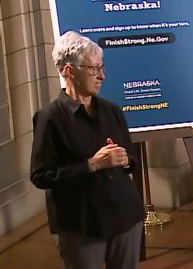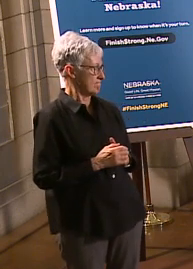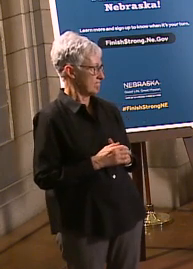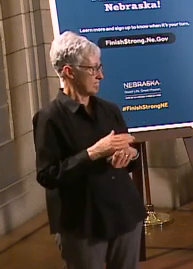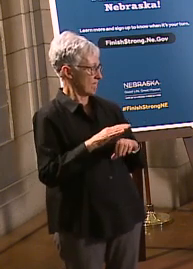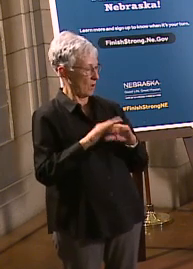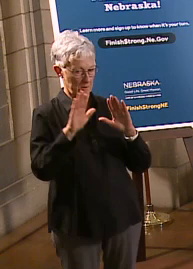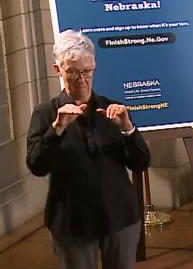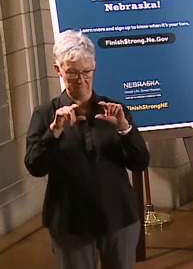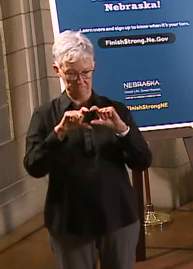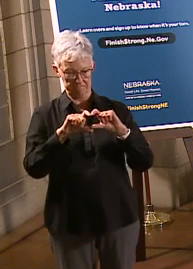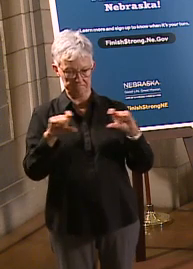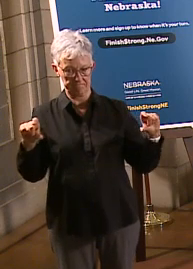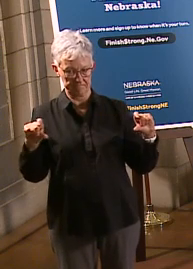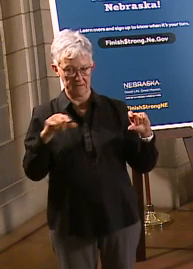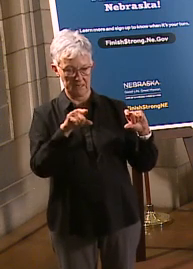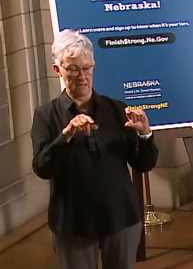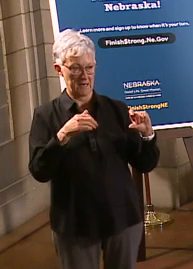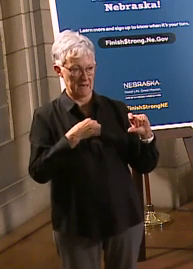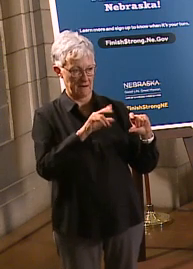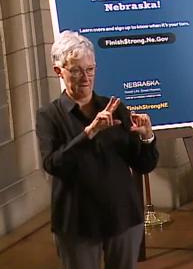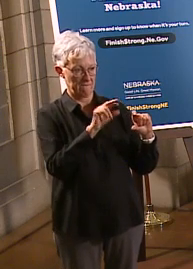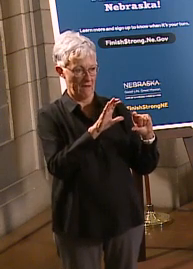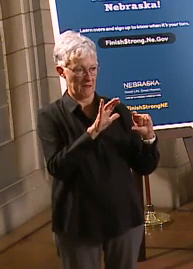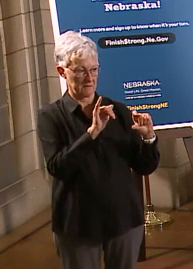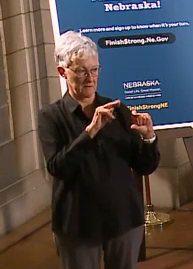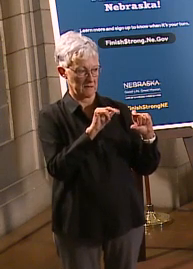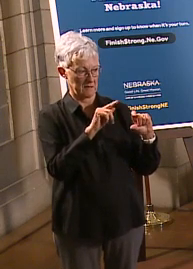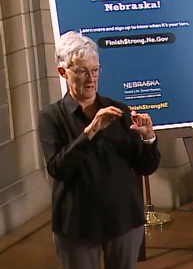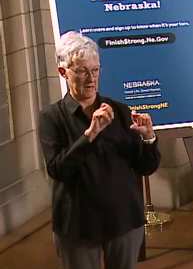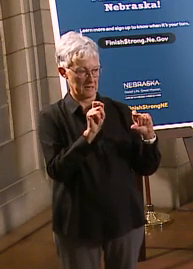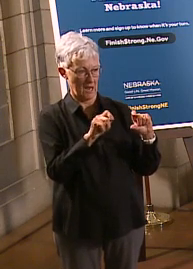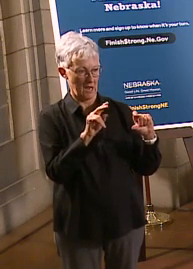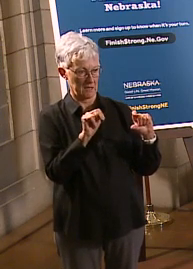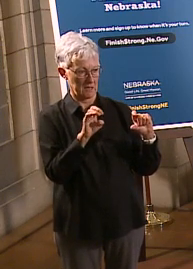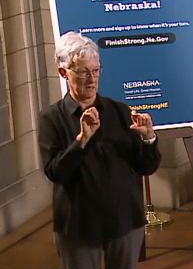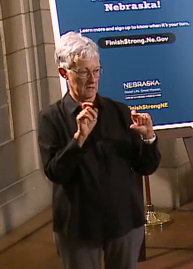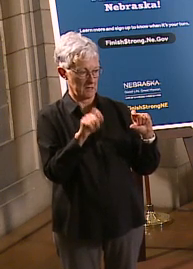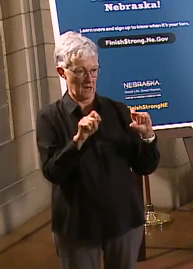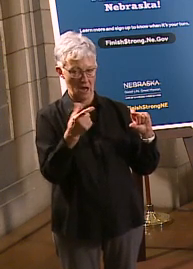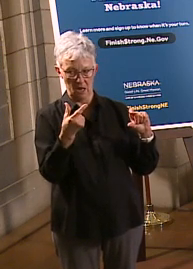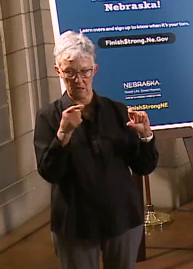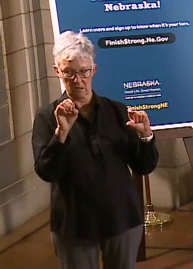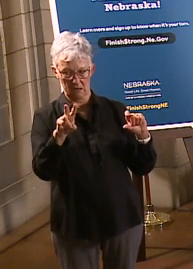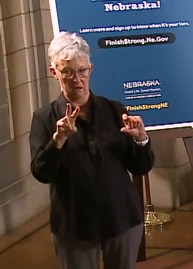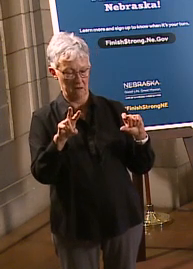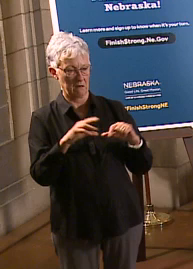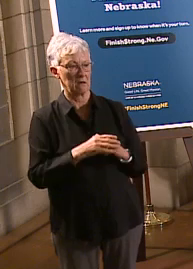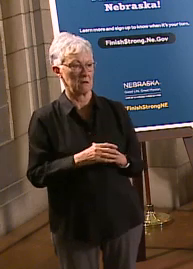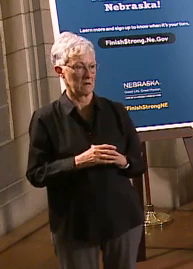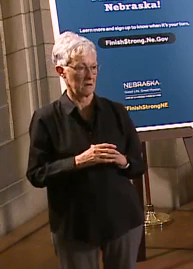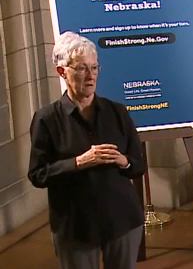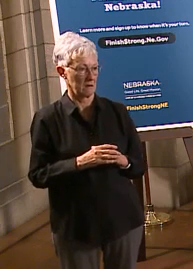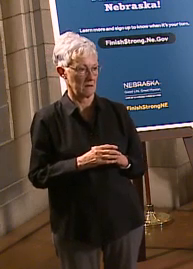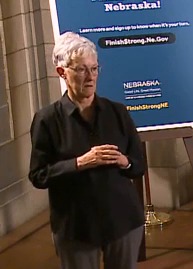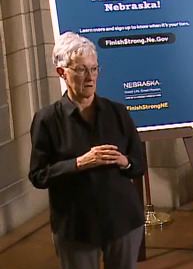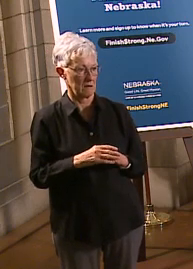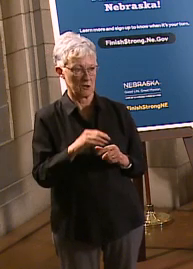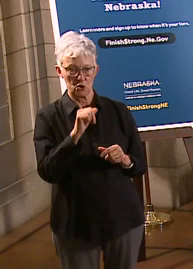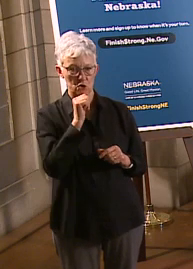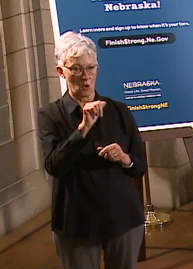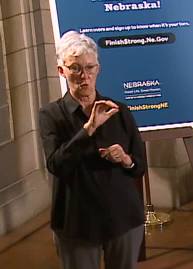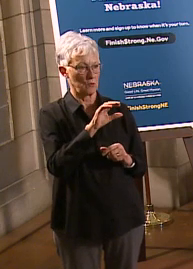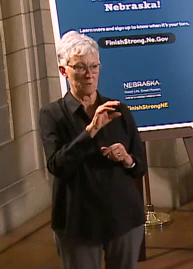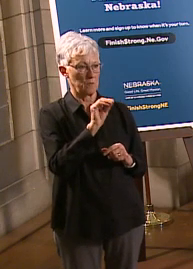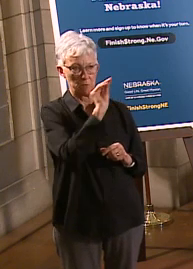another reminder of the vaccinate.ne.gov URL. And remember that don't put the